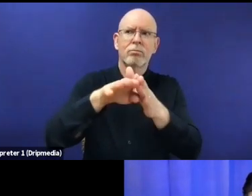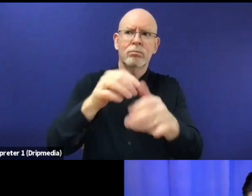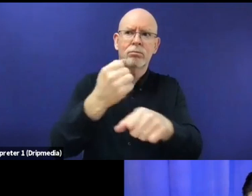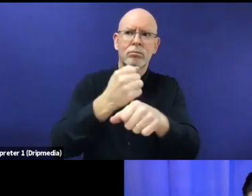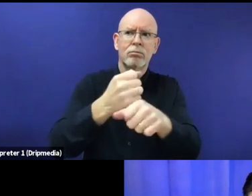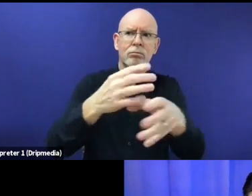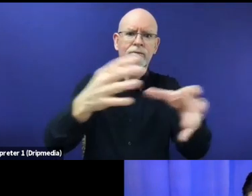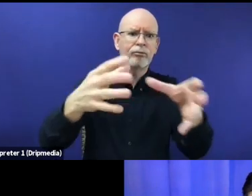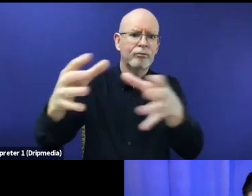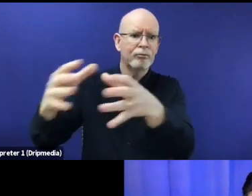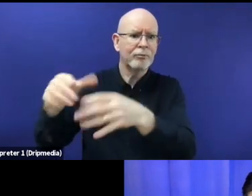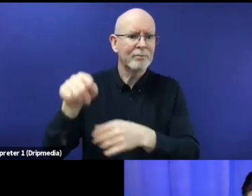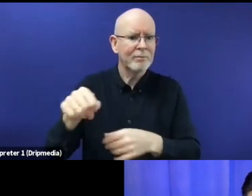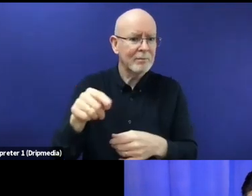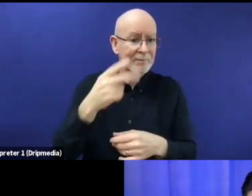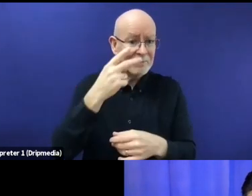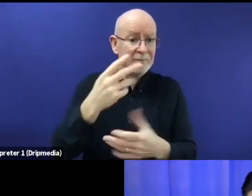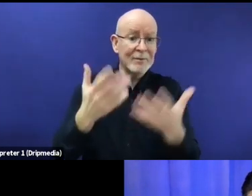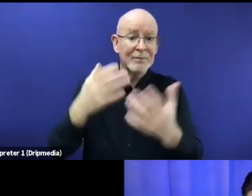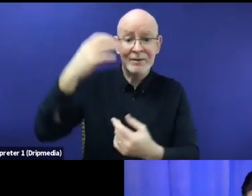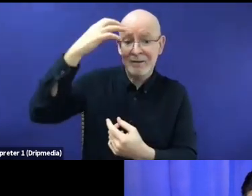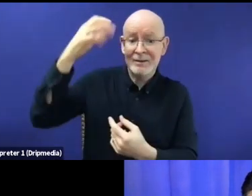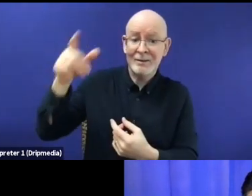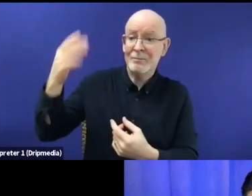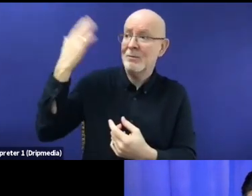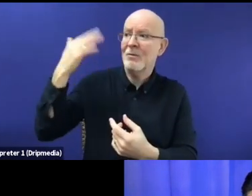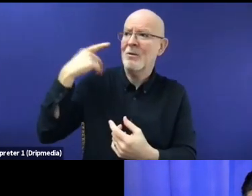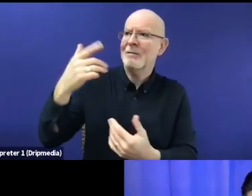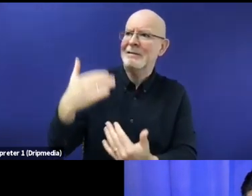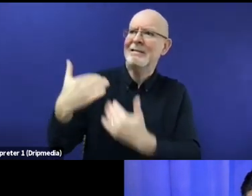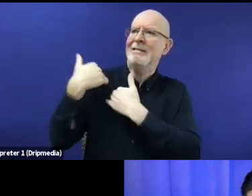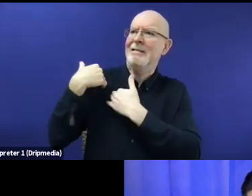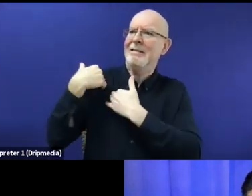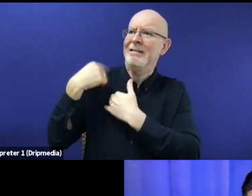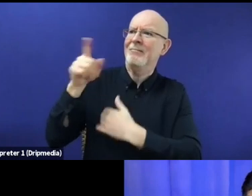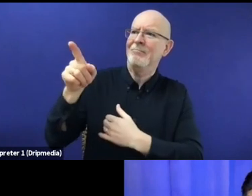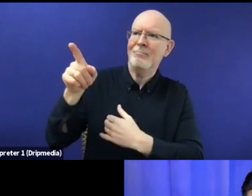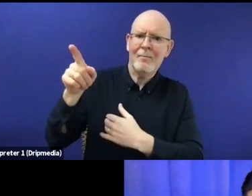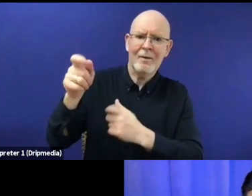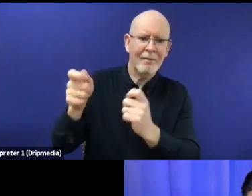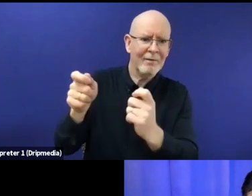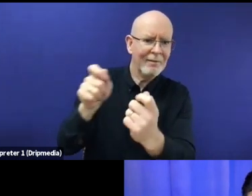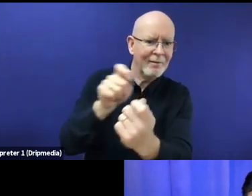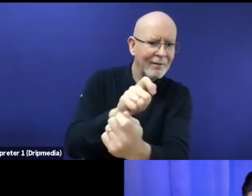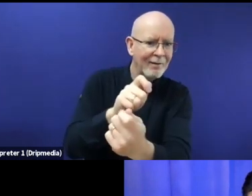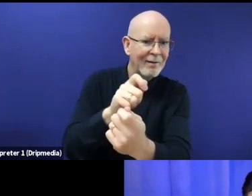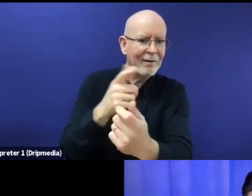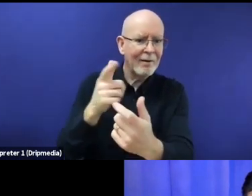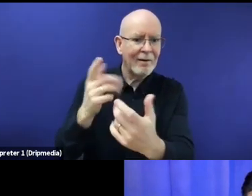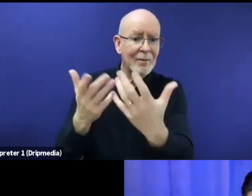those within their care with humanity. Although it has to be said that the law regarding non-state actors is less developed and not as widely